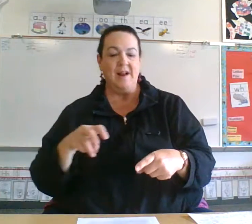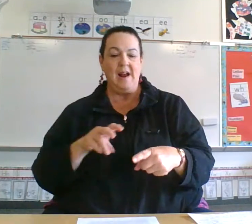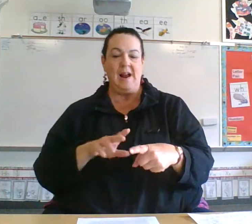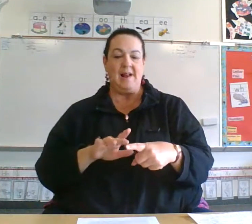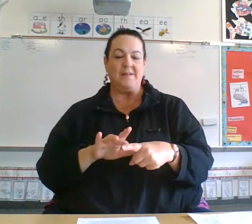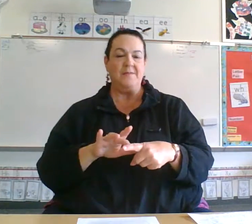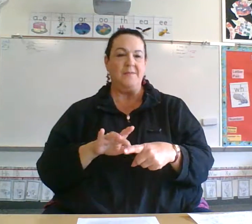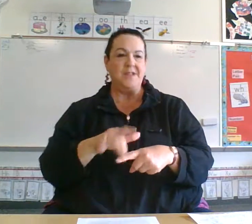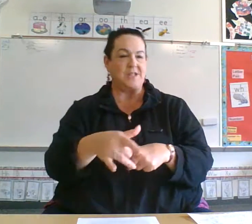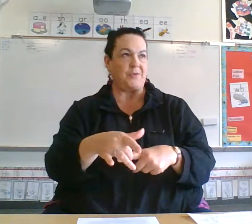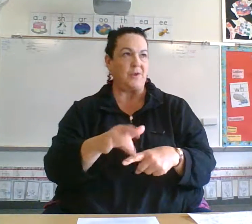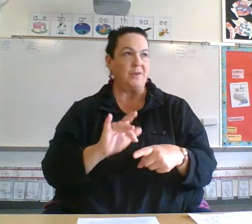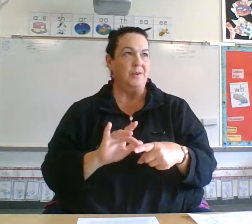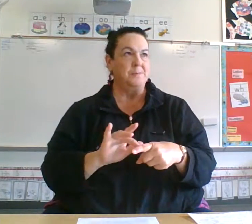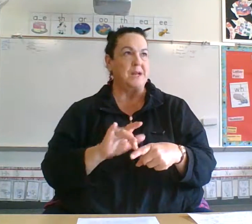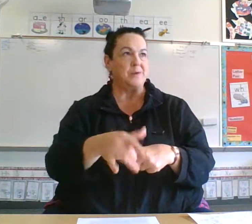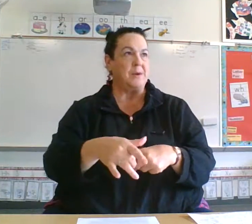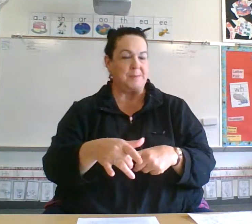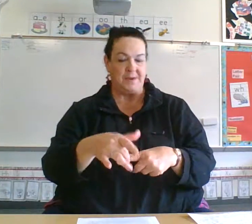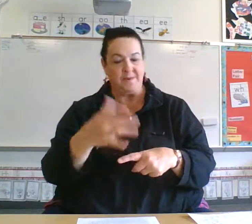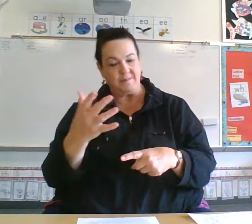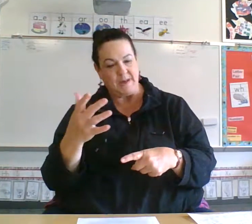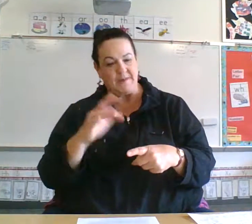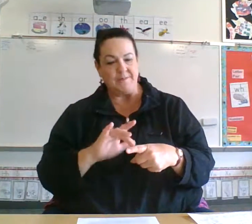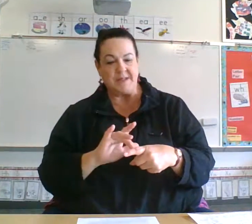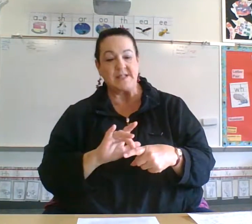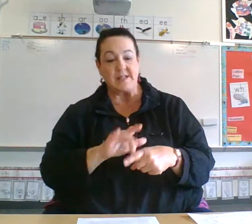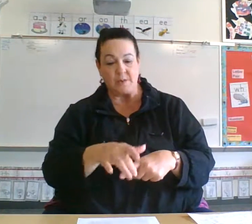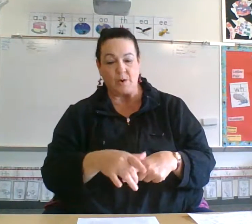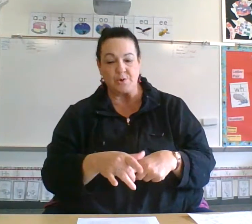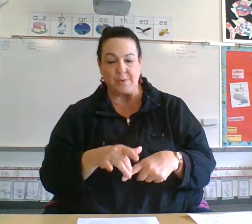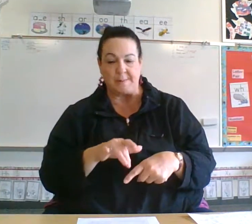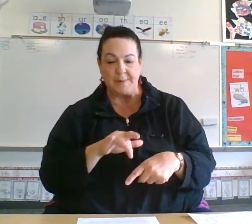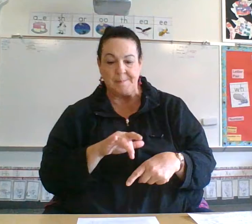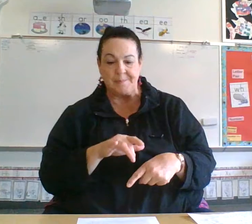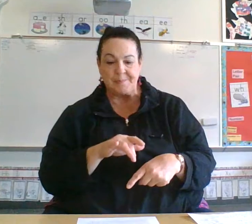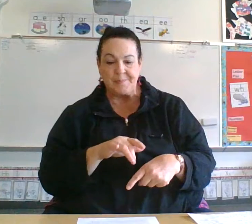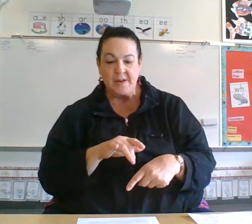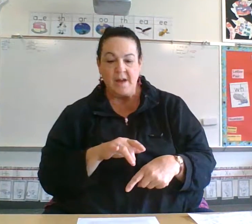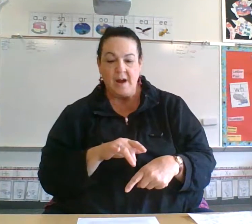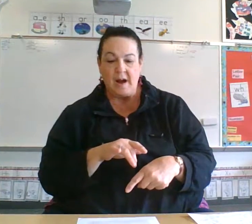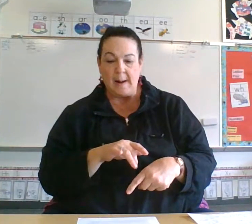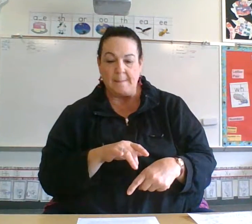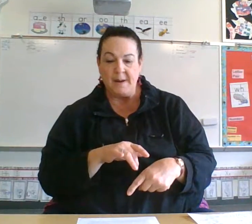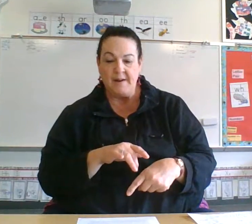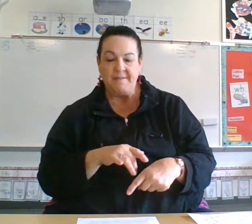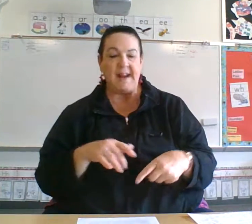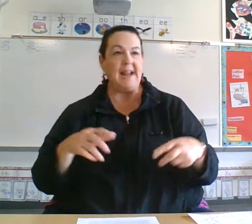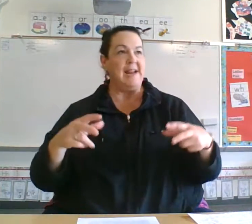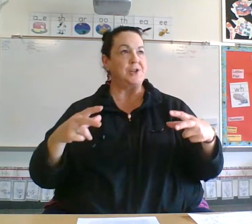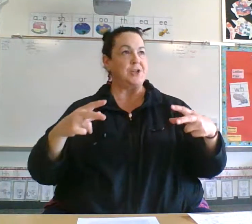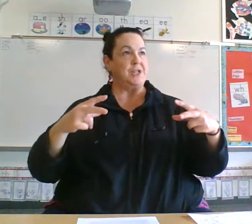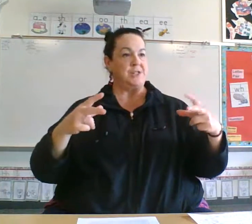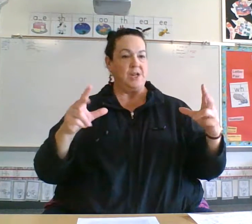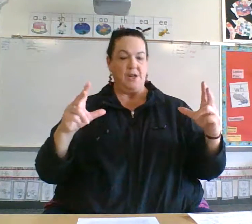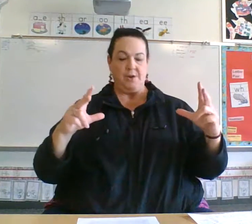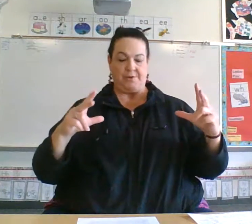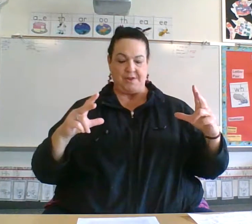and this for oops, I tripped. But this is the word trip. Vacation is your